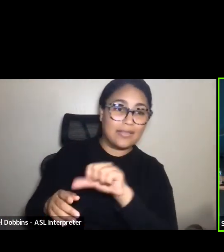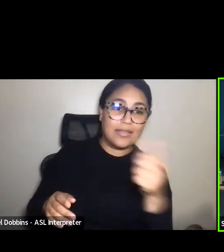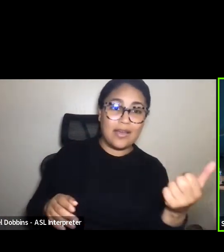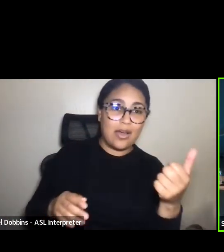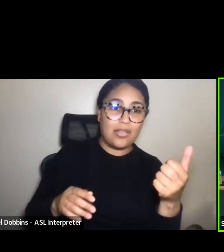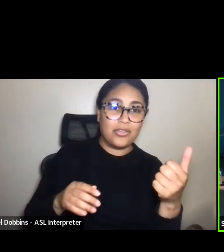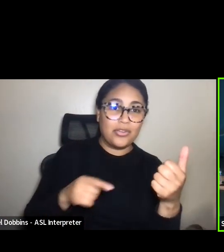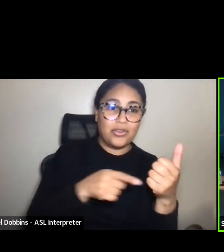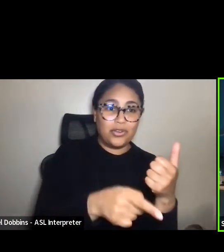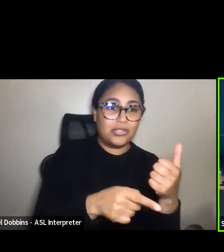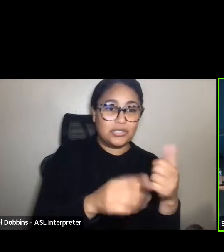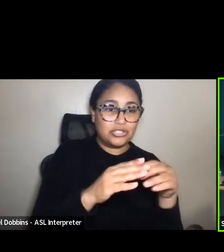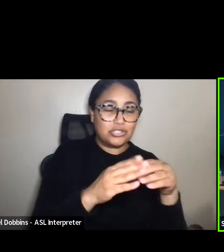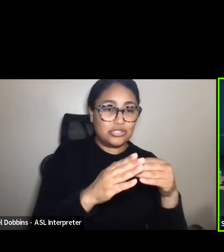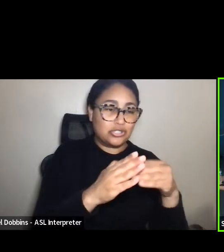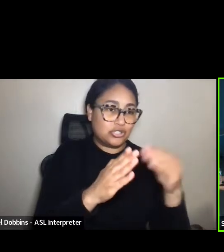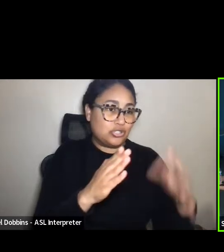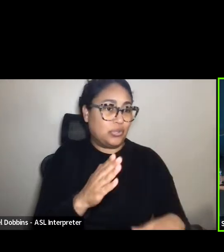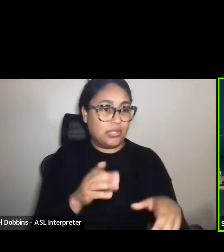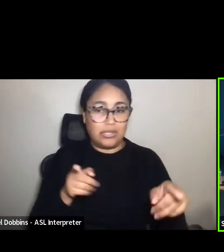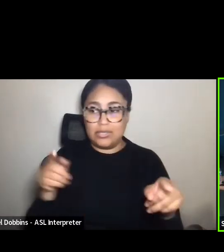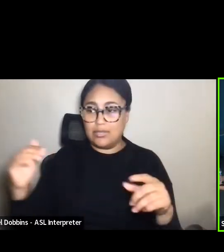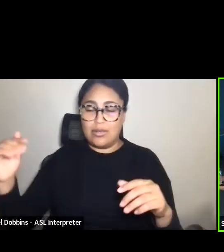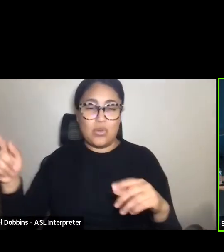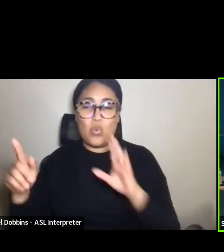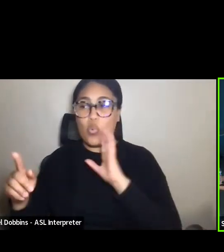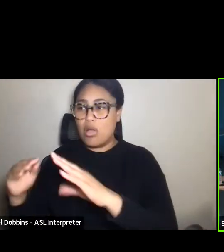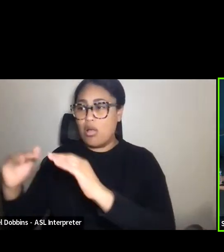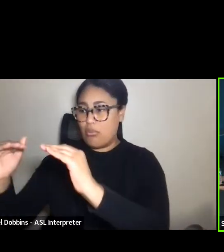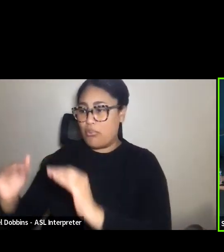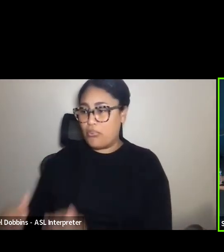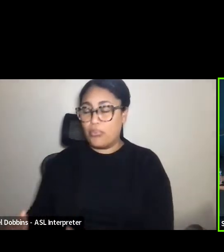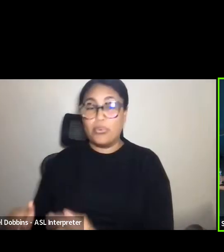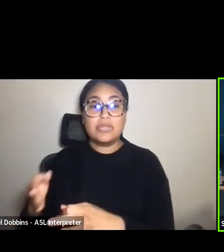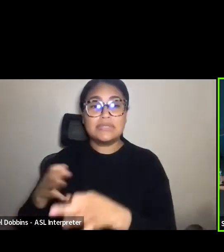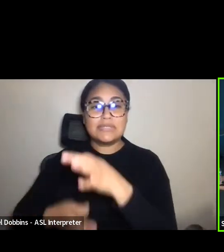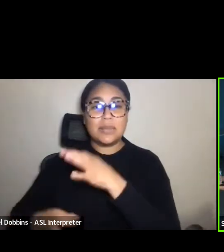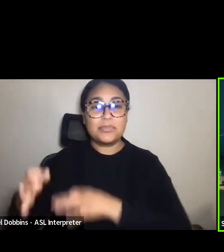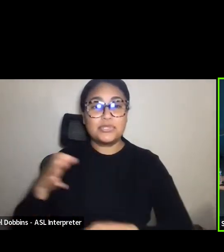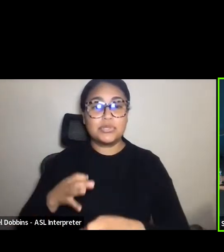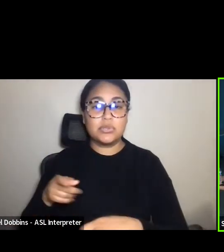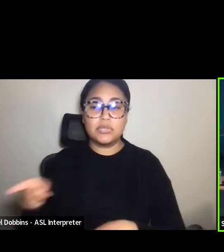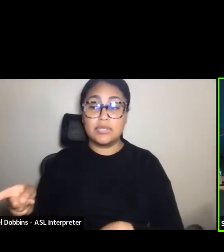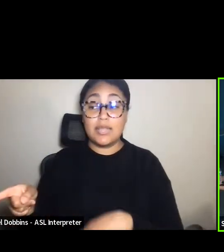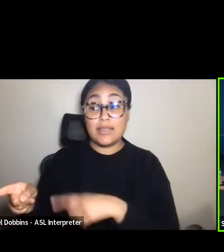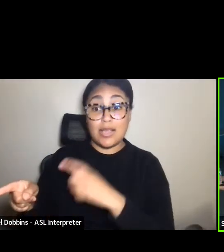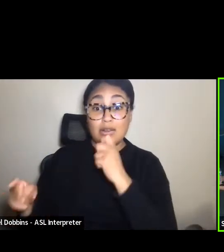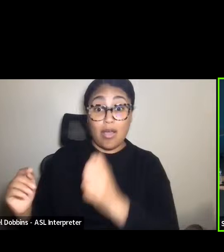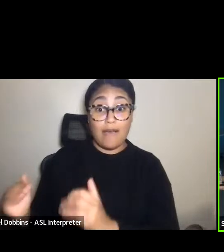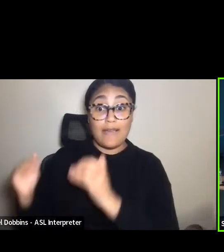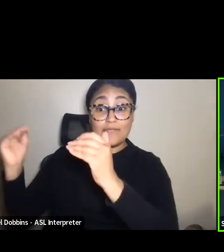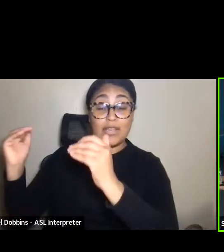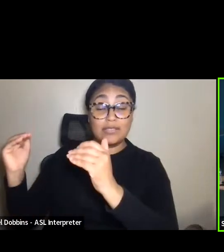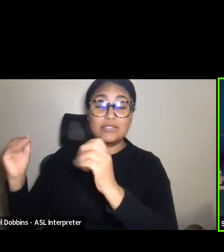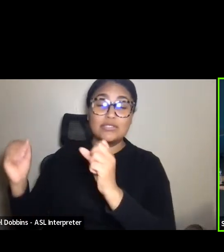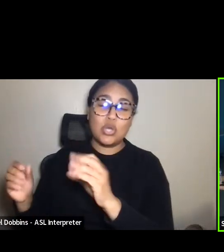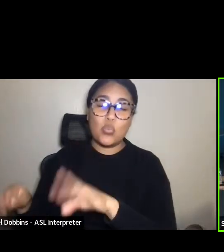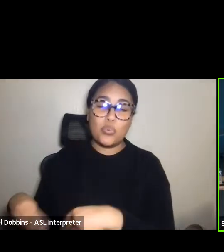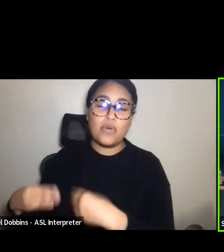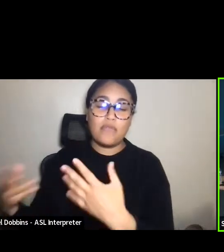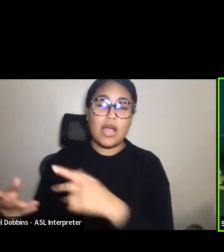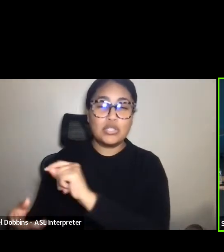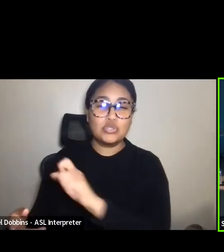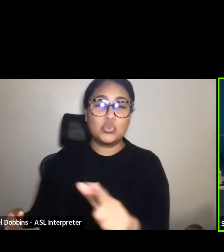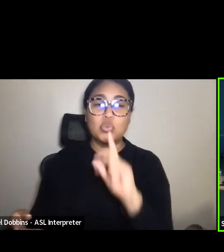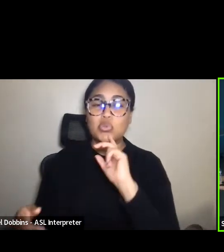what we're thinking. The idea about SAMR, this substitution, right? The child is not as advanced in English, so I'll use the tool to